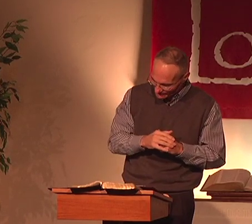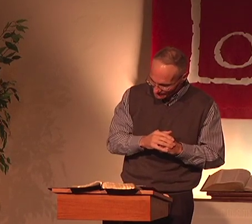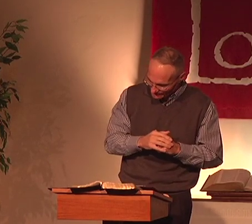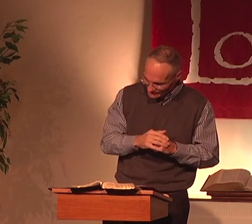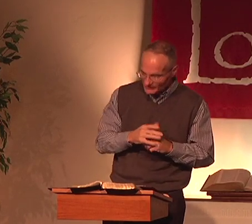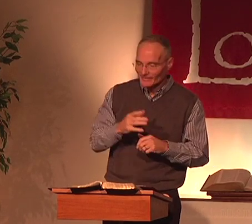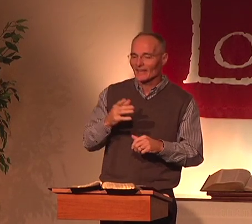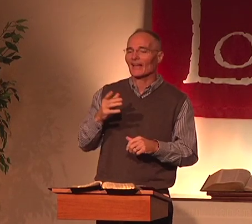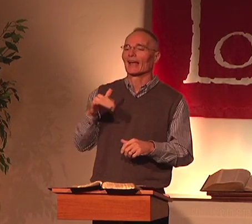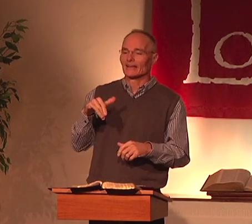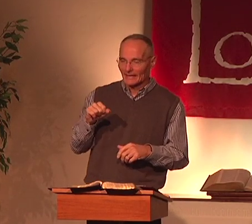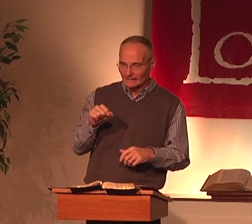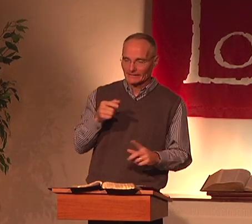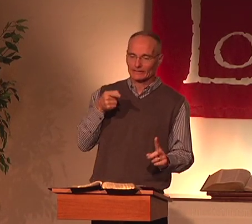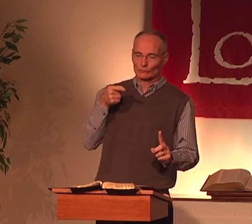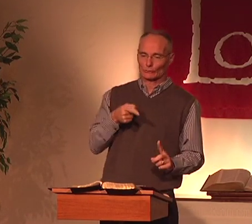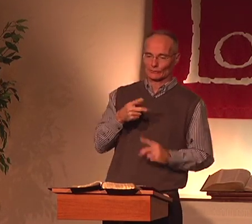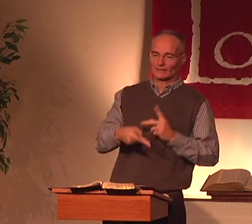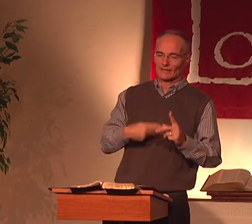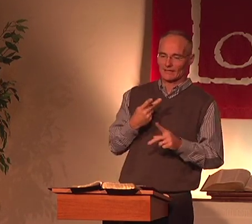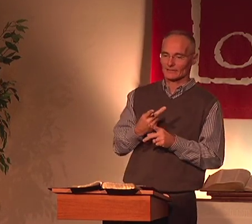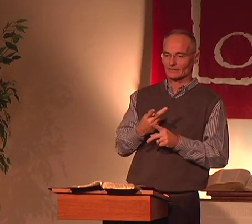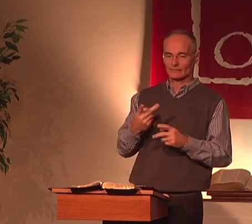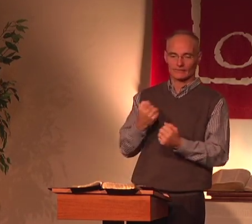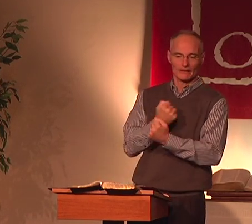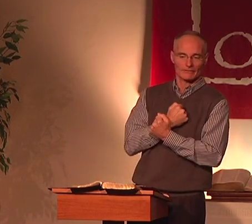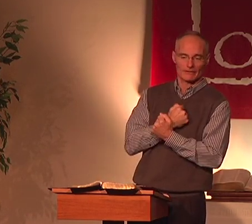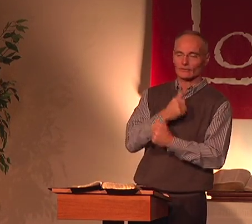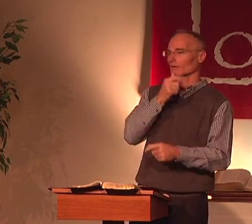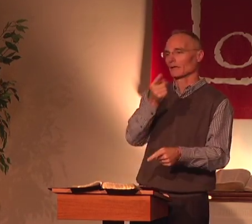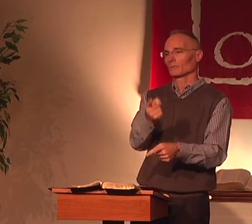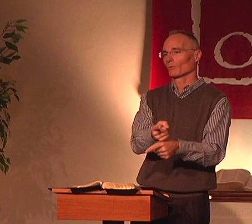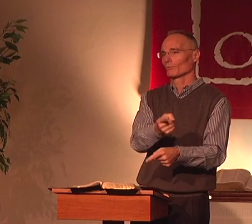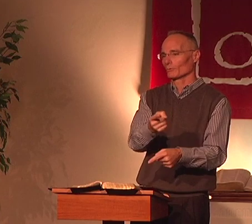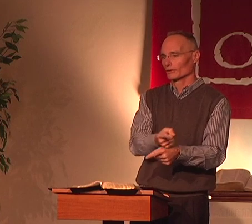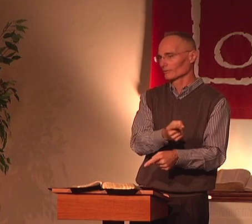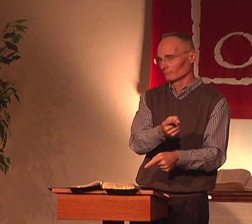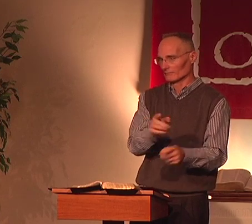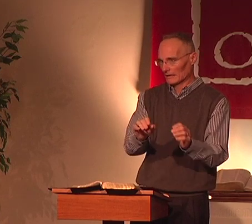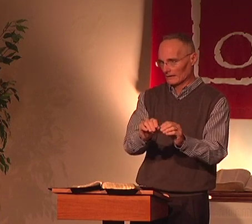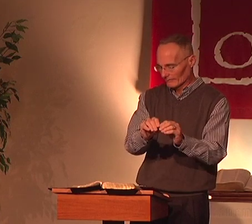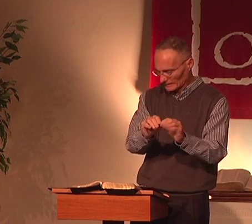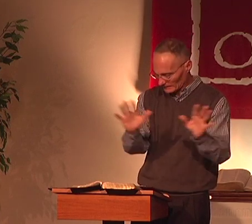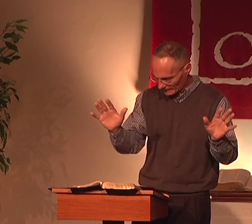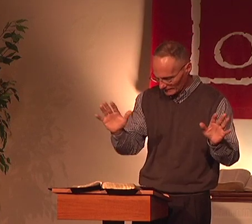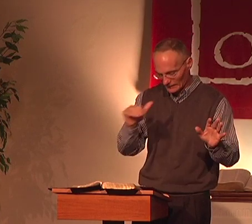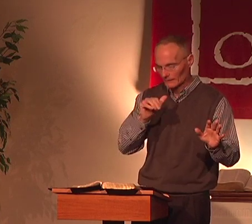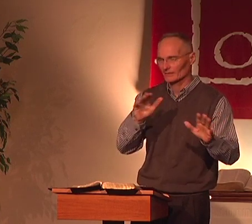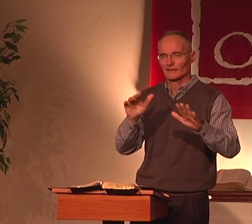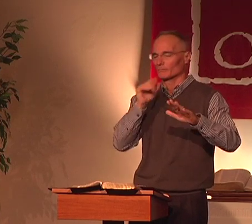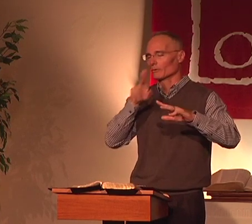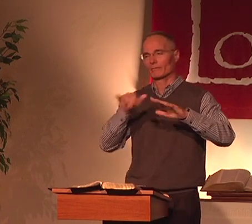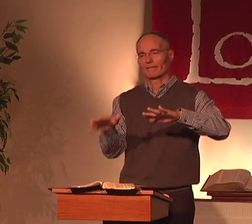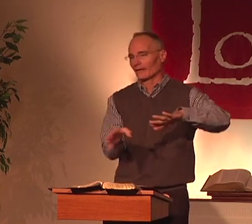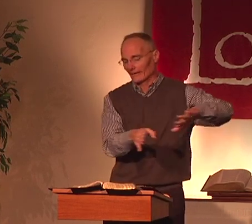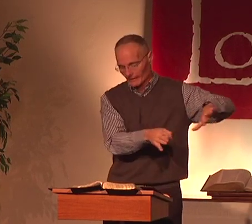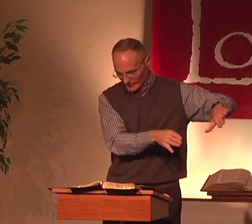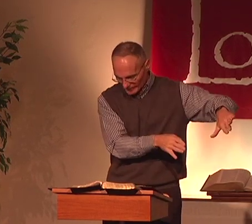Is different And yes There are Certain kinds Of affection That are Not appropriate Obviously And I'm Not